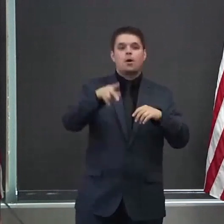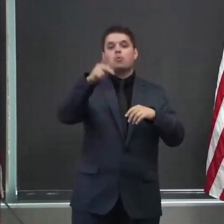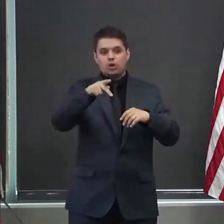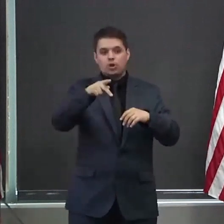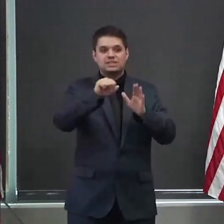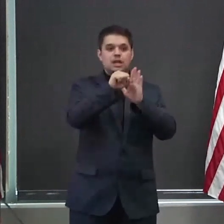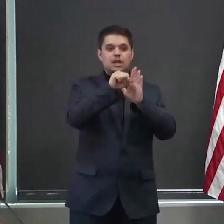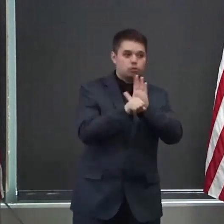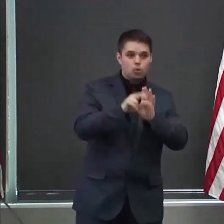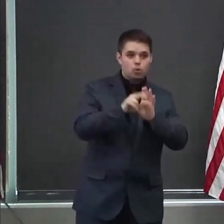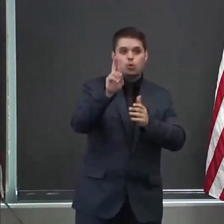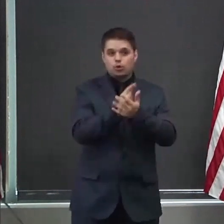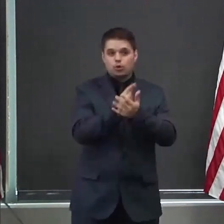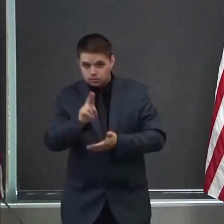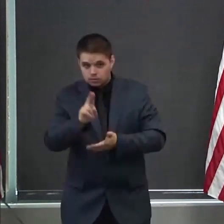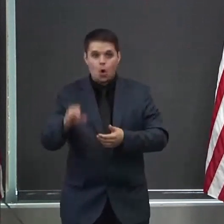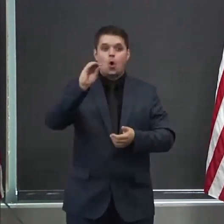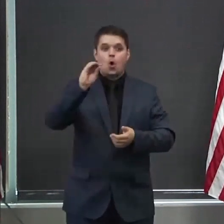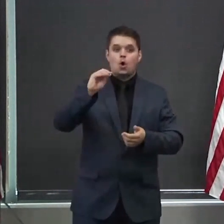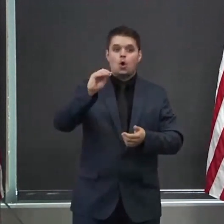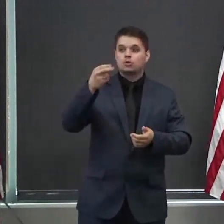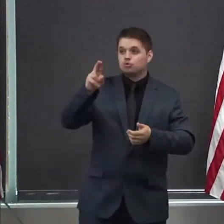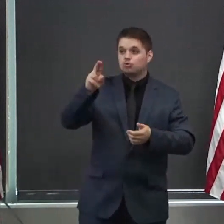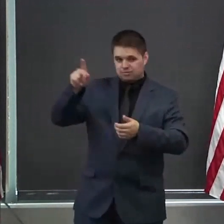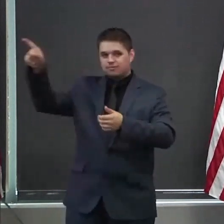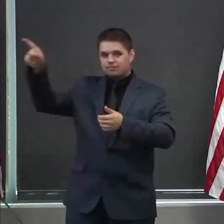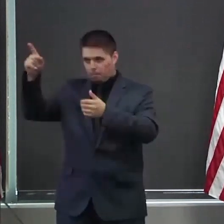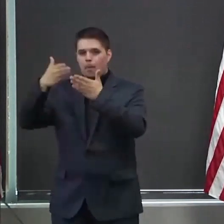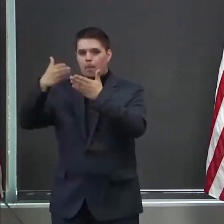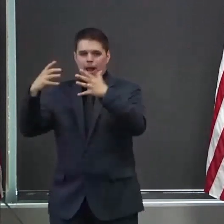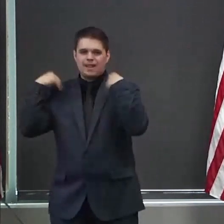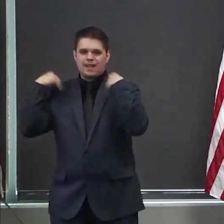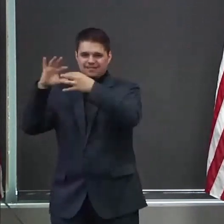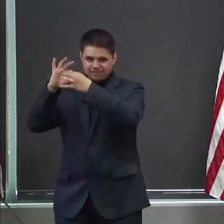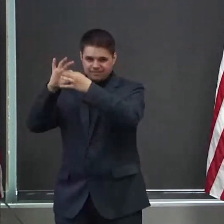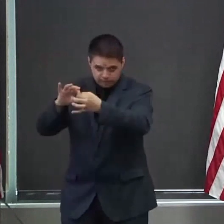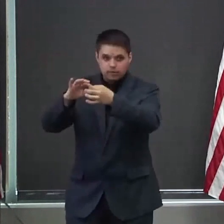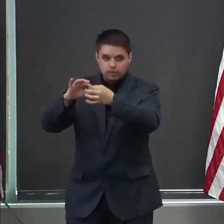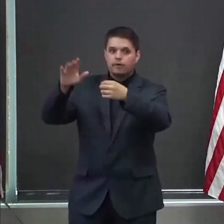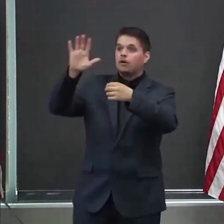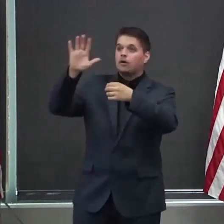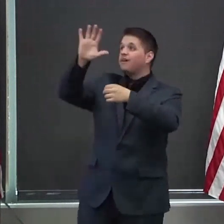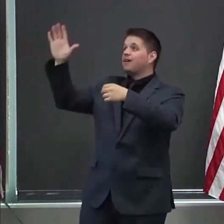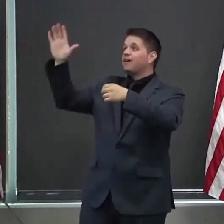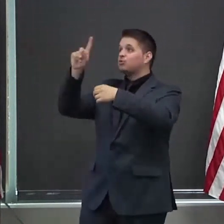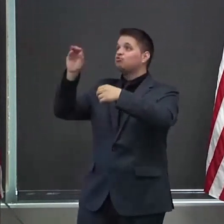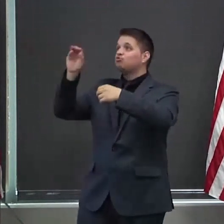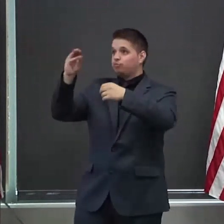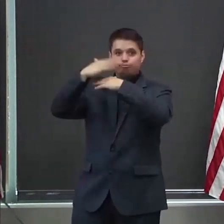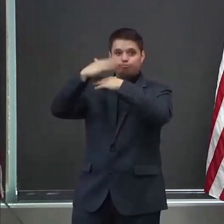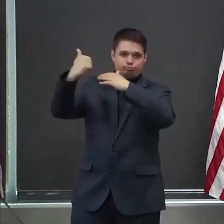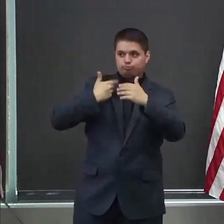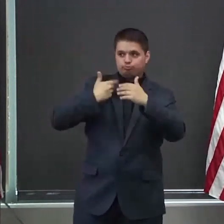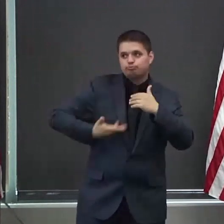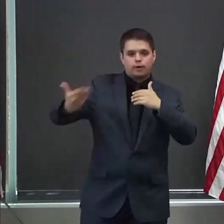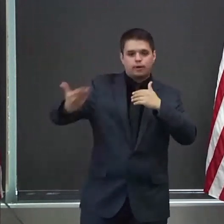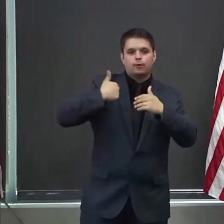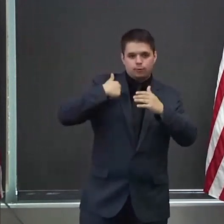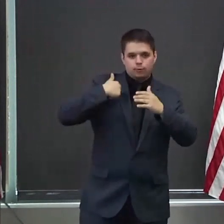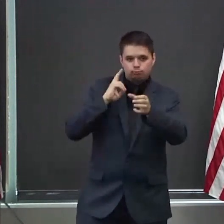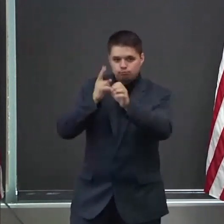it was an incredible learning opportunity for me, and I was blown away by the questions the students were